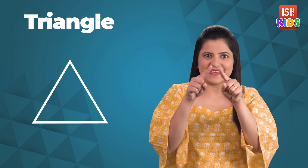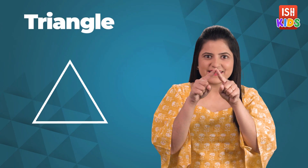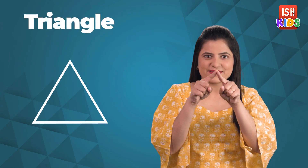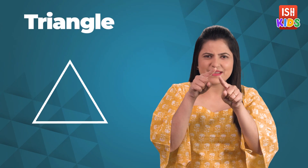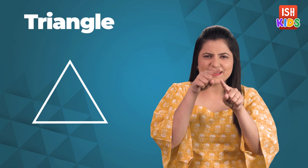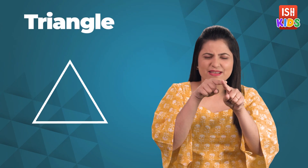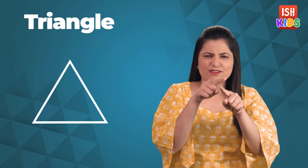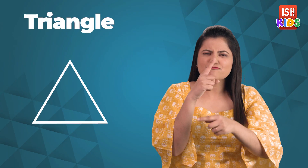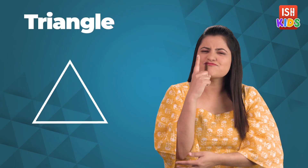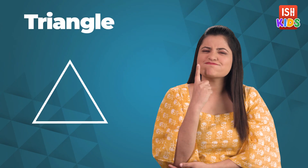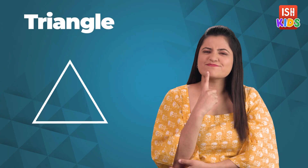Triangle.